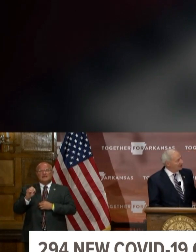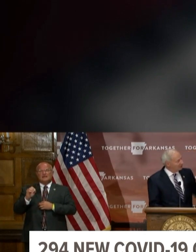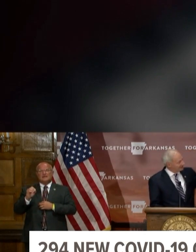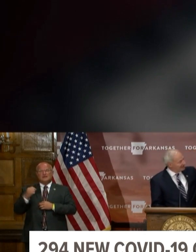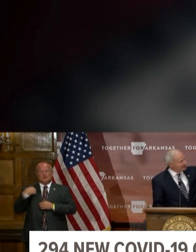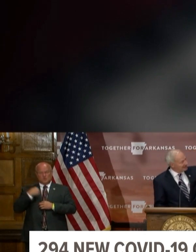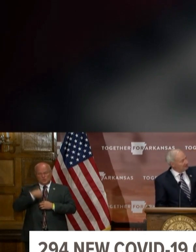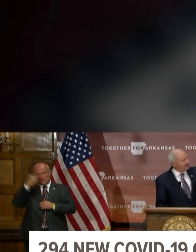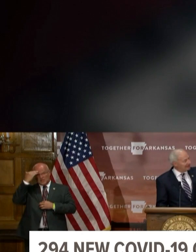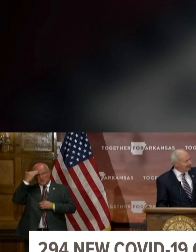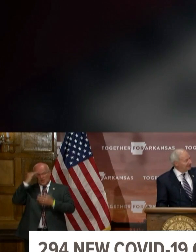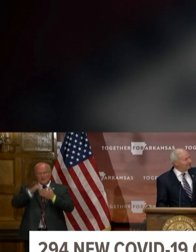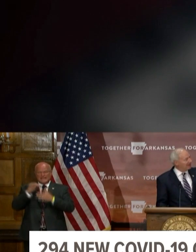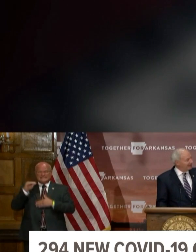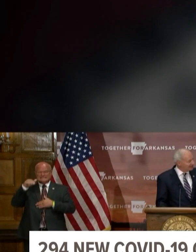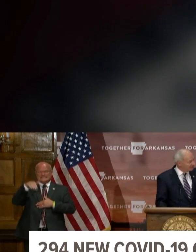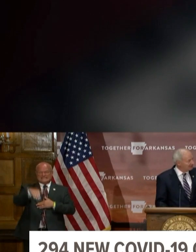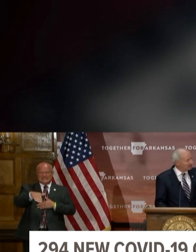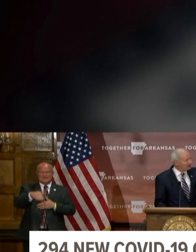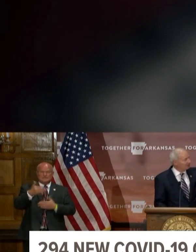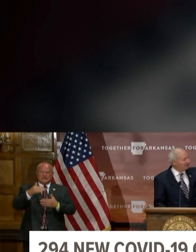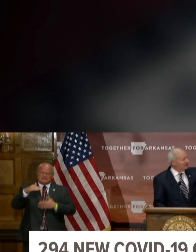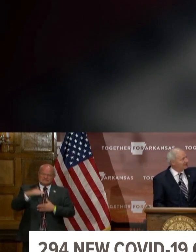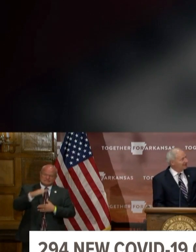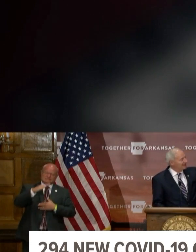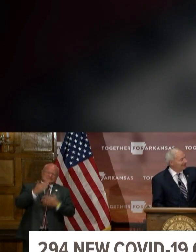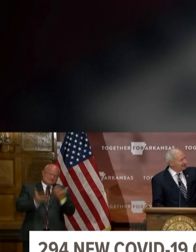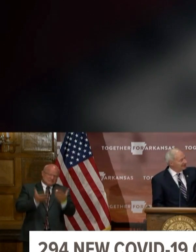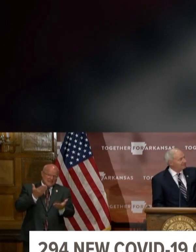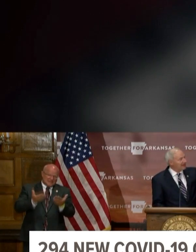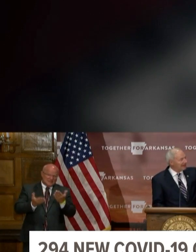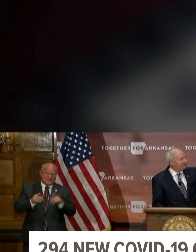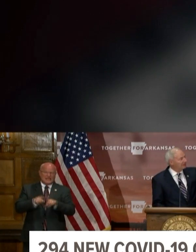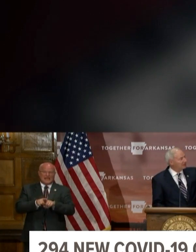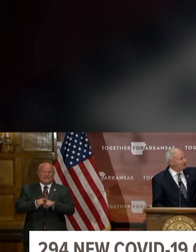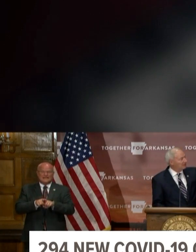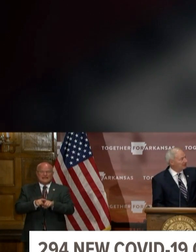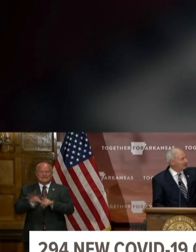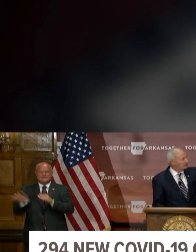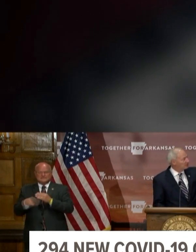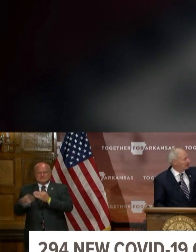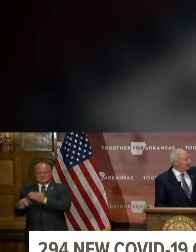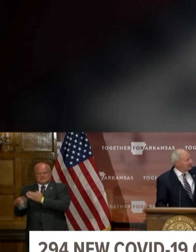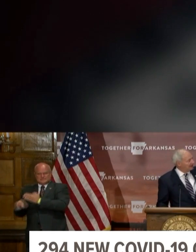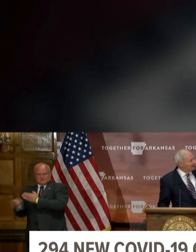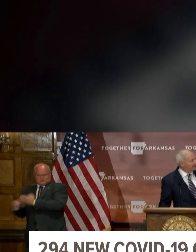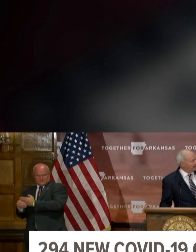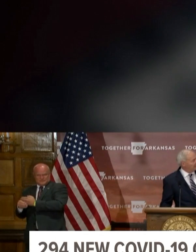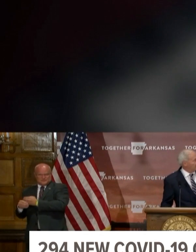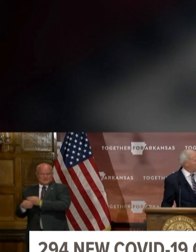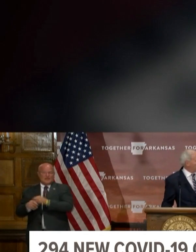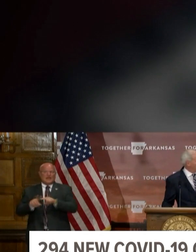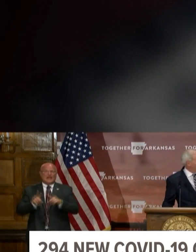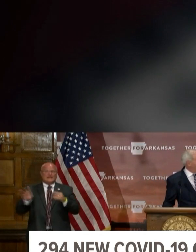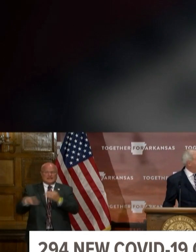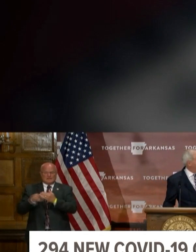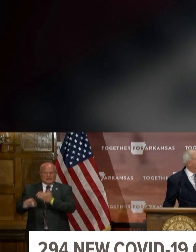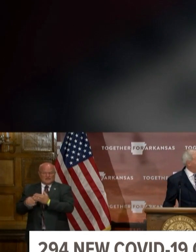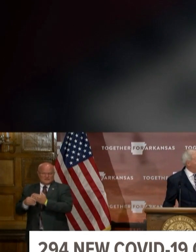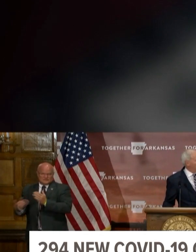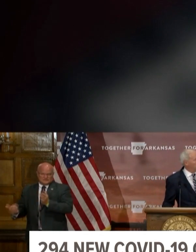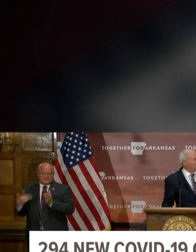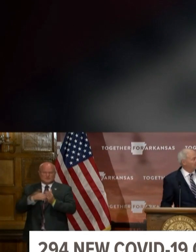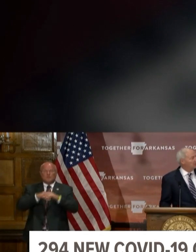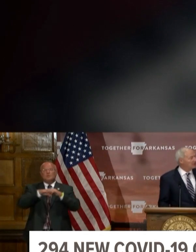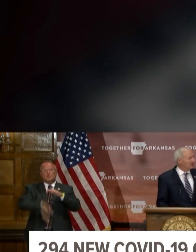We know that that dip at the end might come up a little bit as they backfill some of those, but even as they backfill them, we're